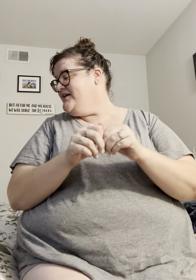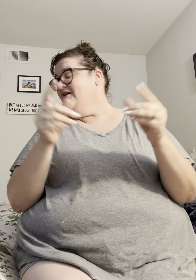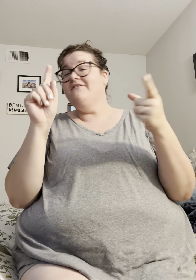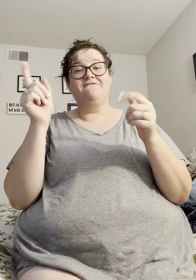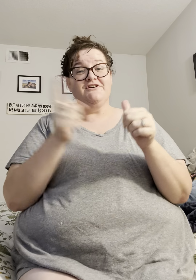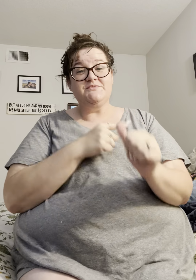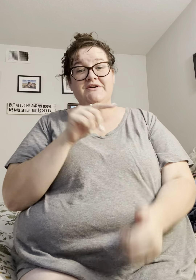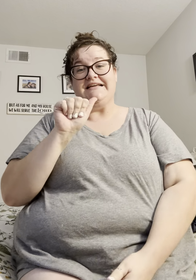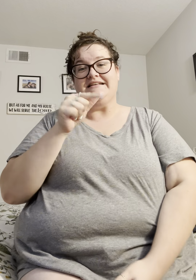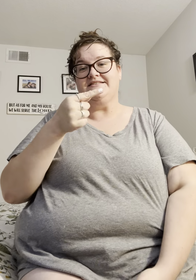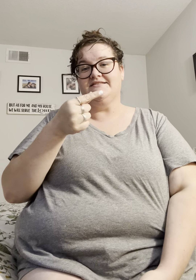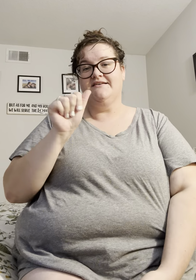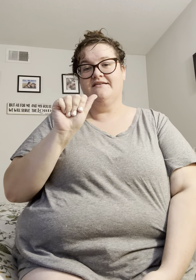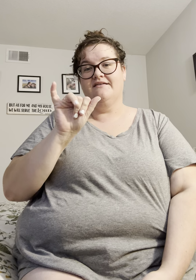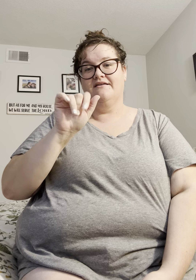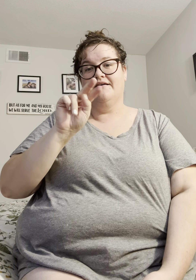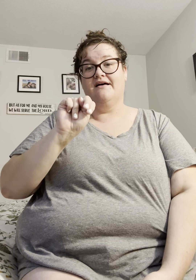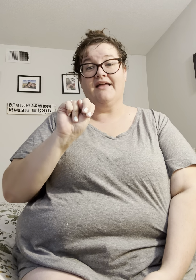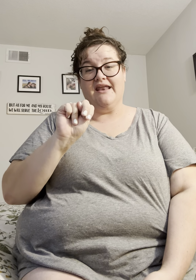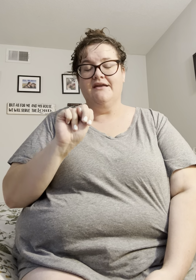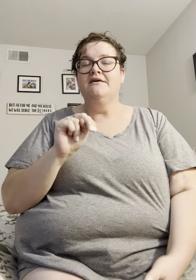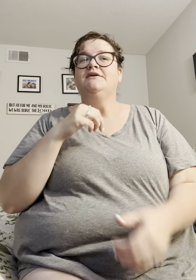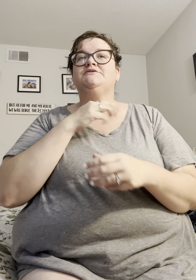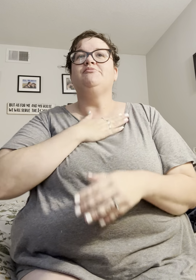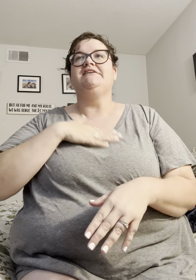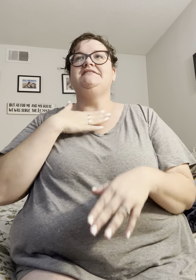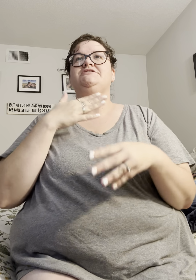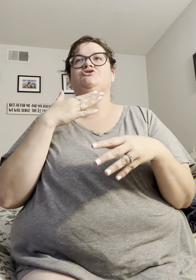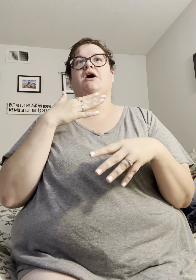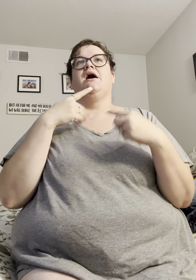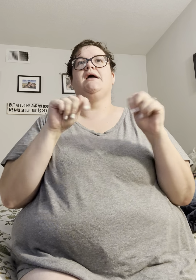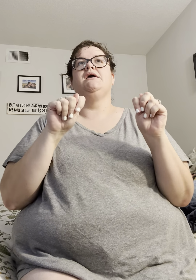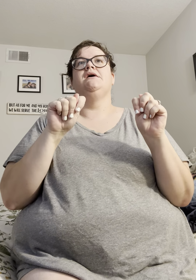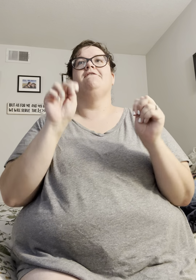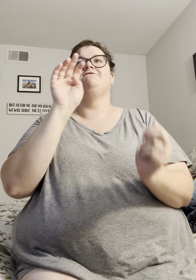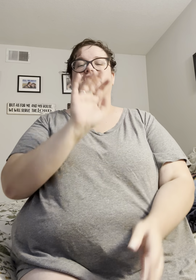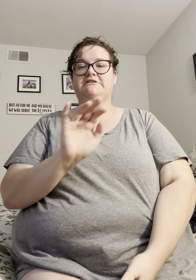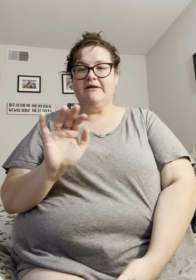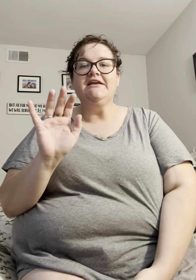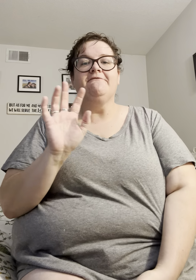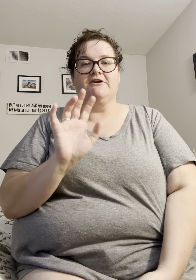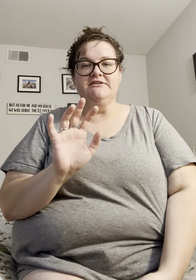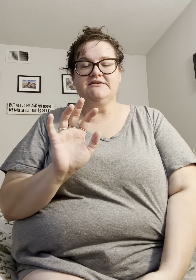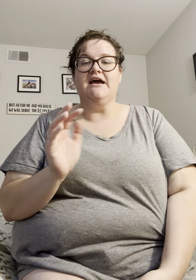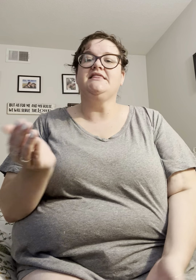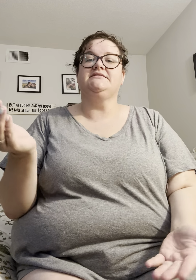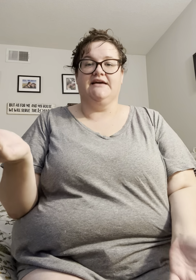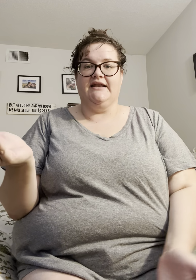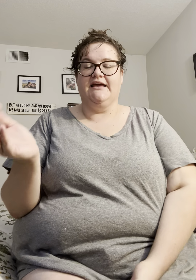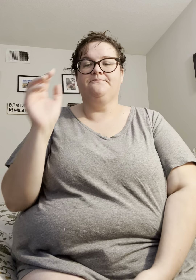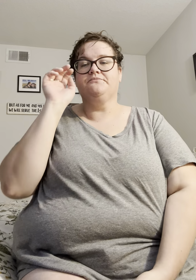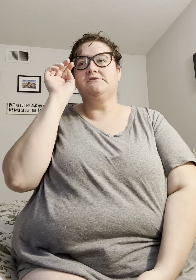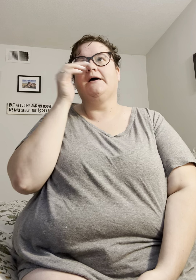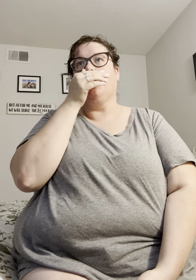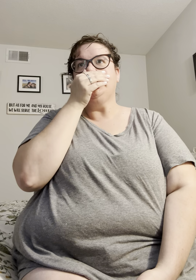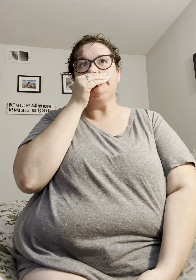The first word is again. So please try finger spelling it first and then signing it. So I always